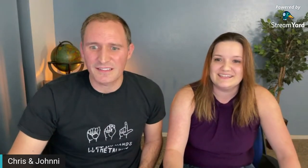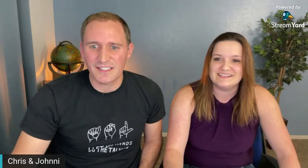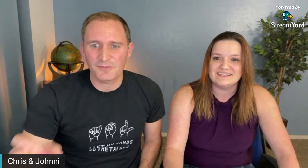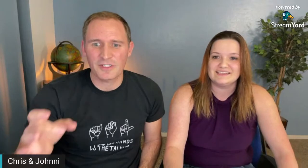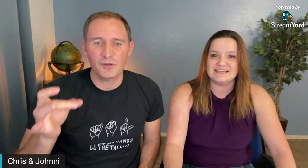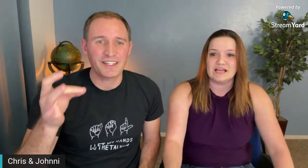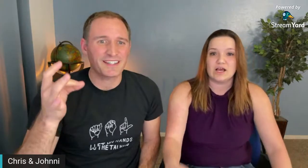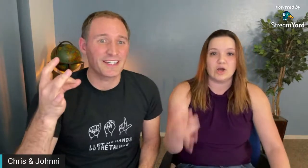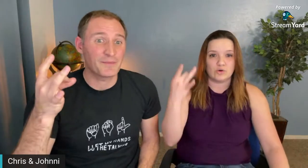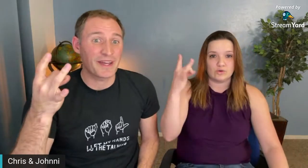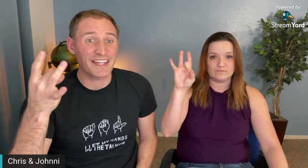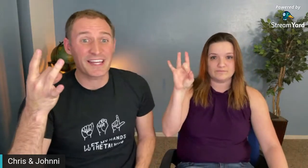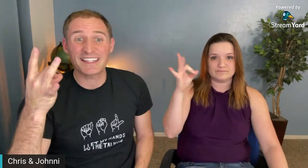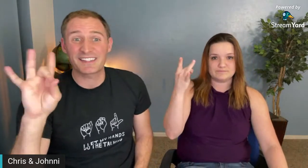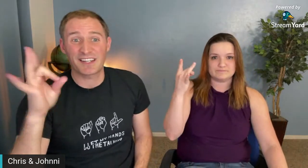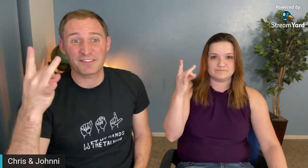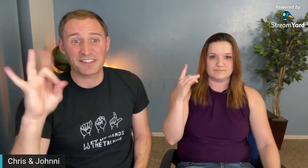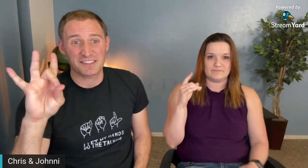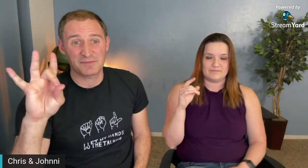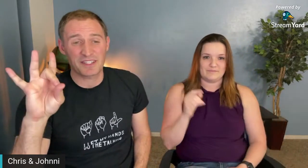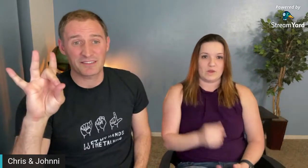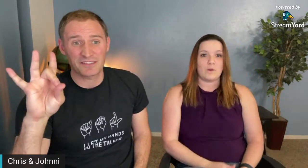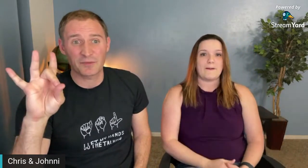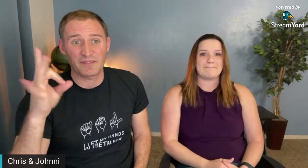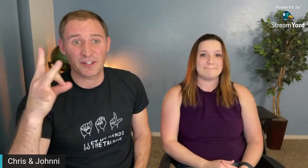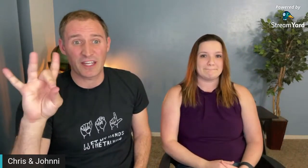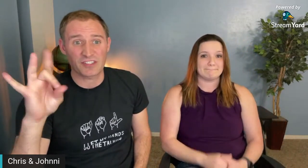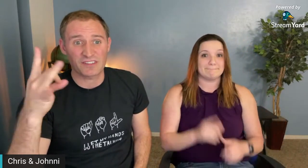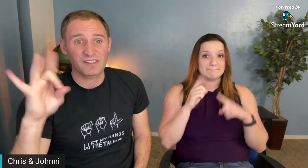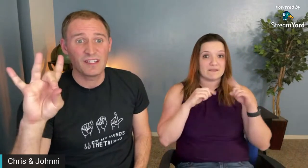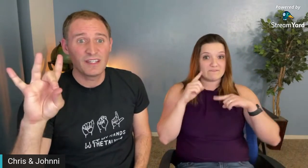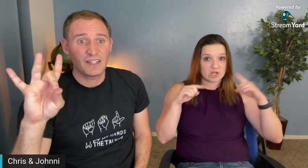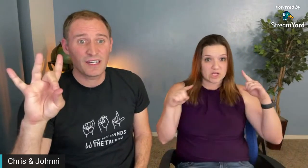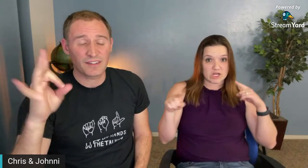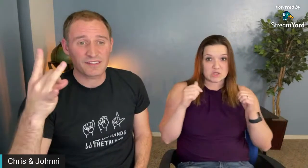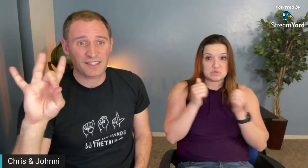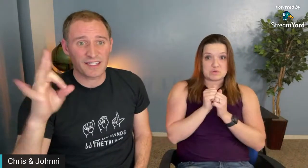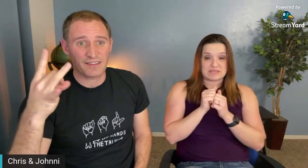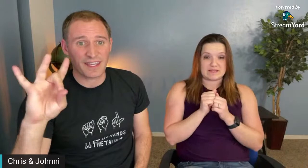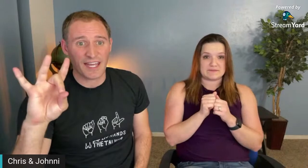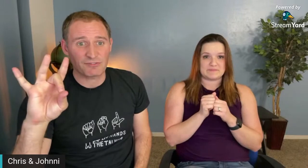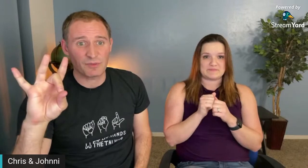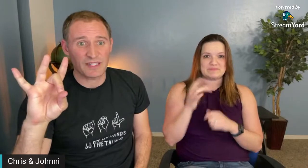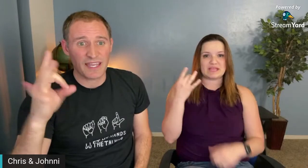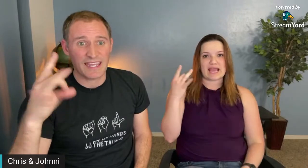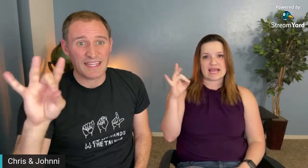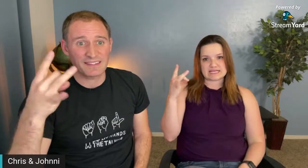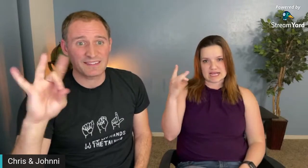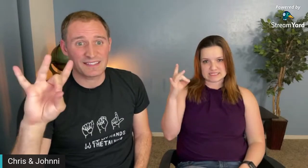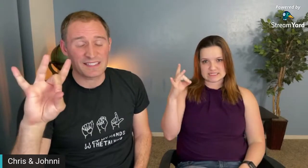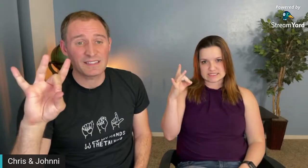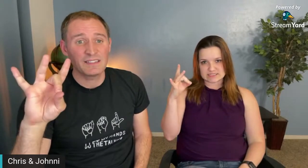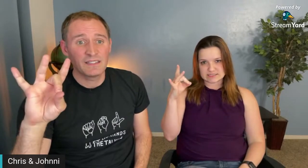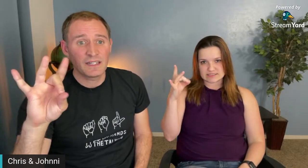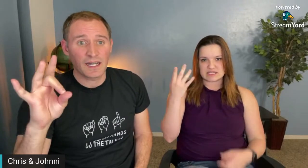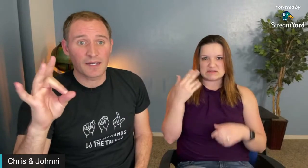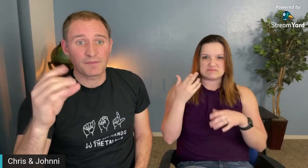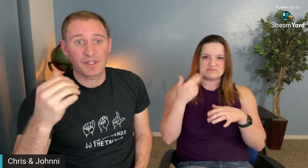18 really quick. Oh. I like to cover this just because there's so many variations. This is kind of the casual way, 18. But